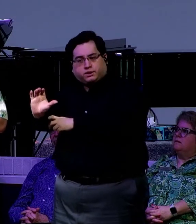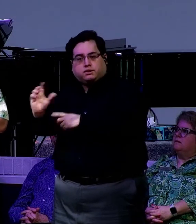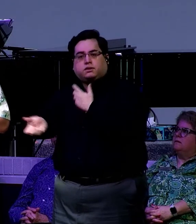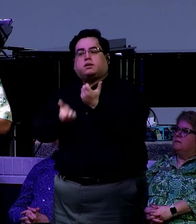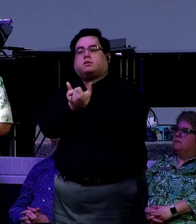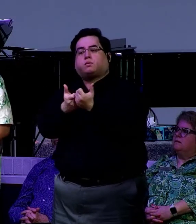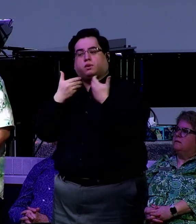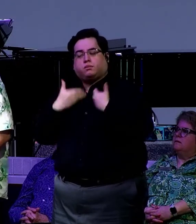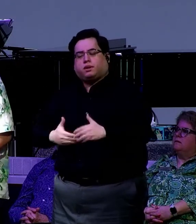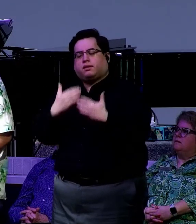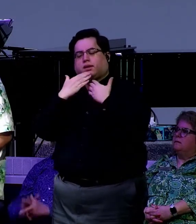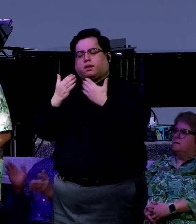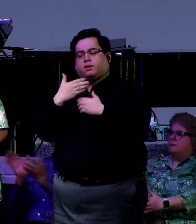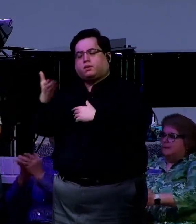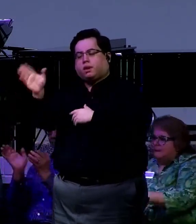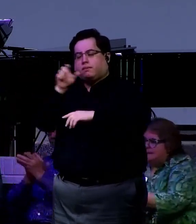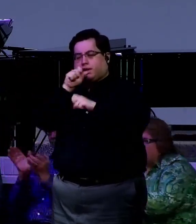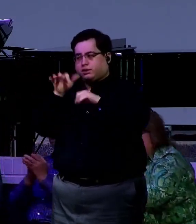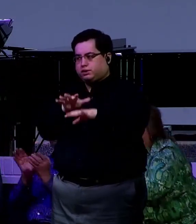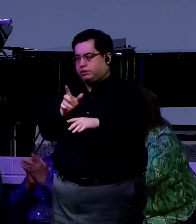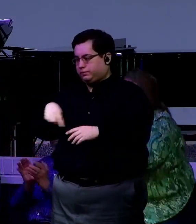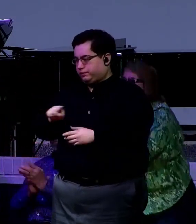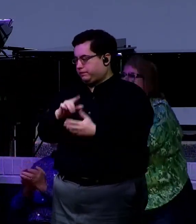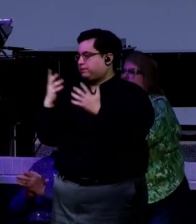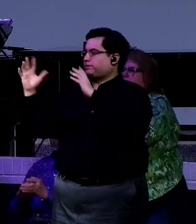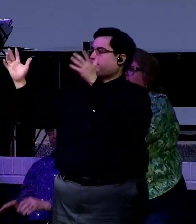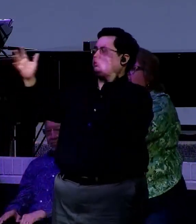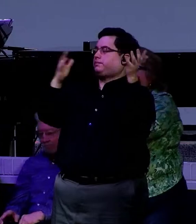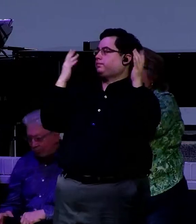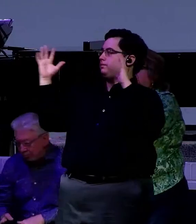mine. Thank you. God bless.